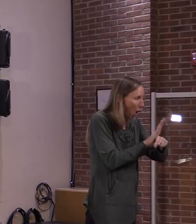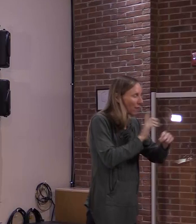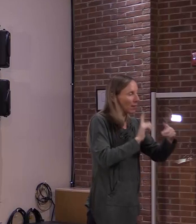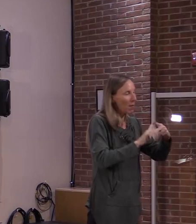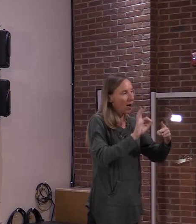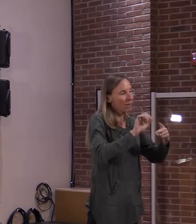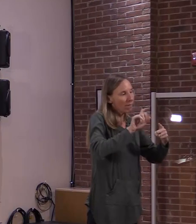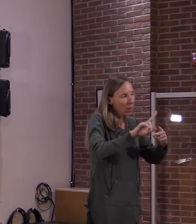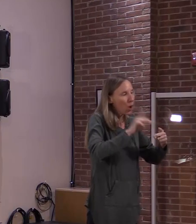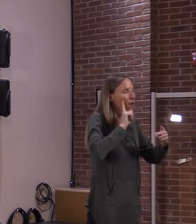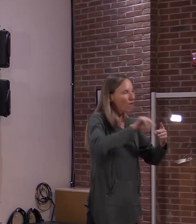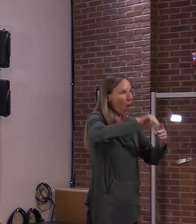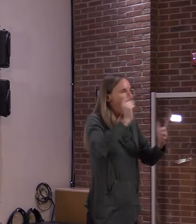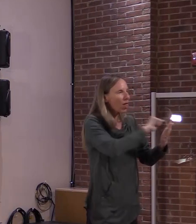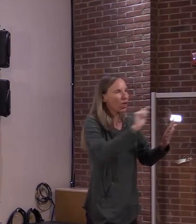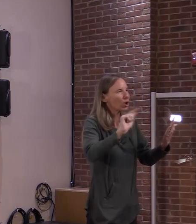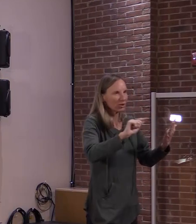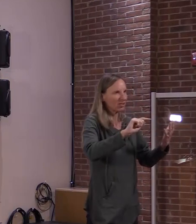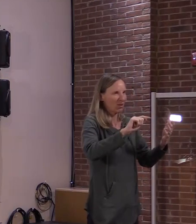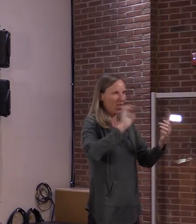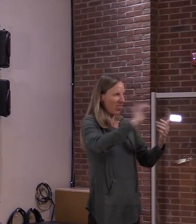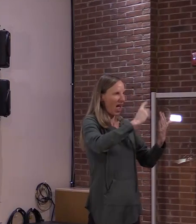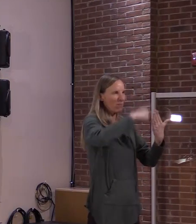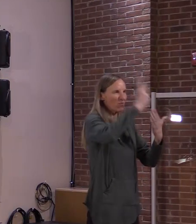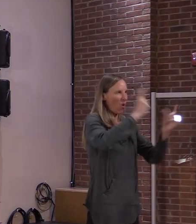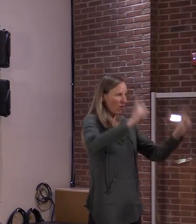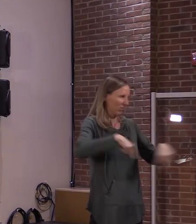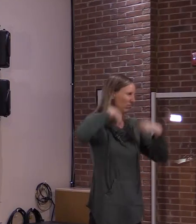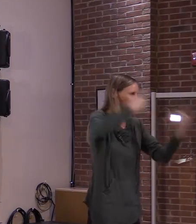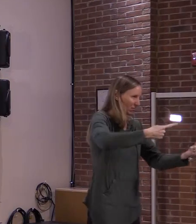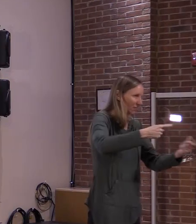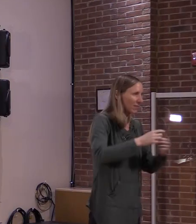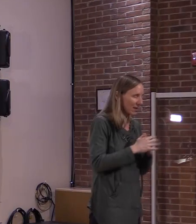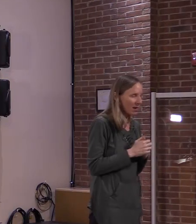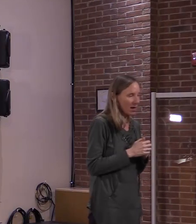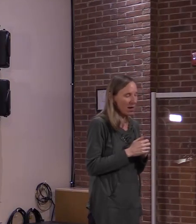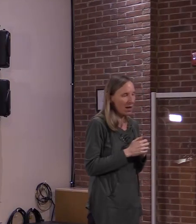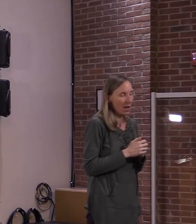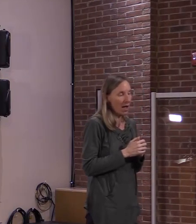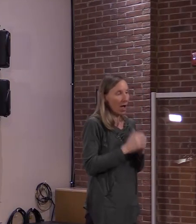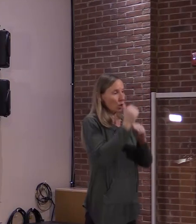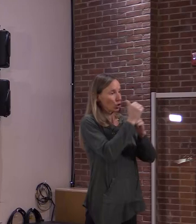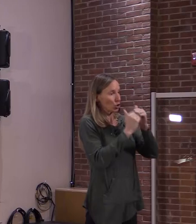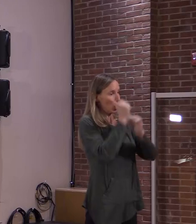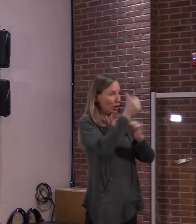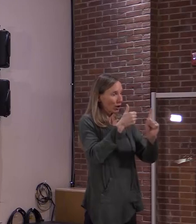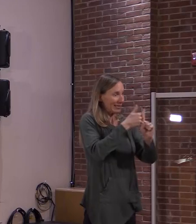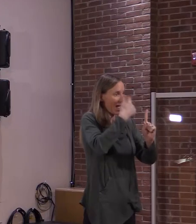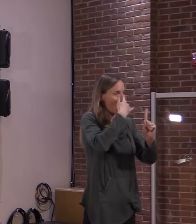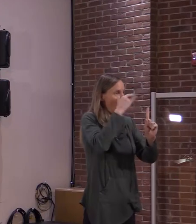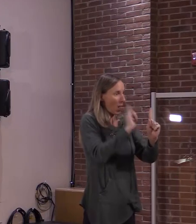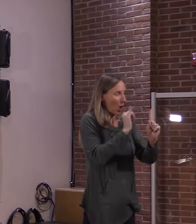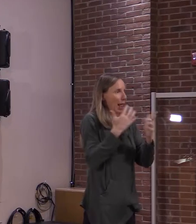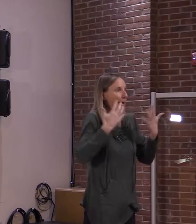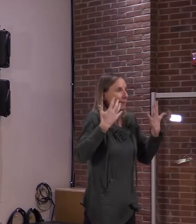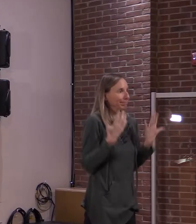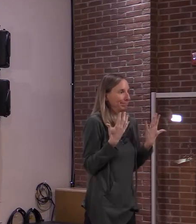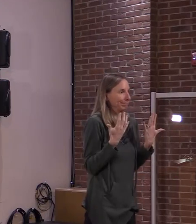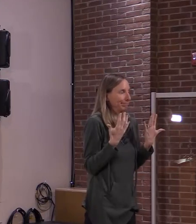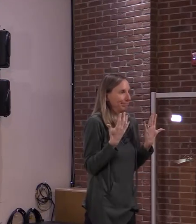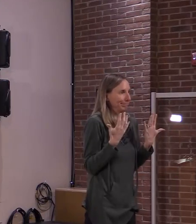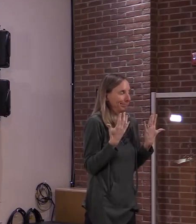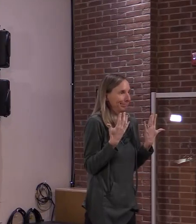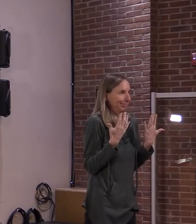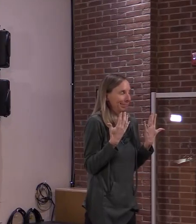without question. With regard to the actual structure by which we administer vaccines, obviously there'll be